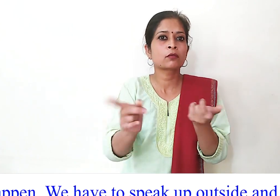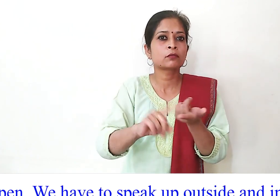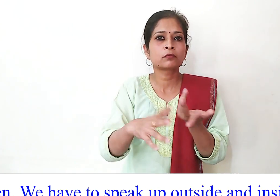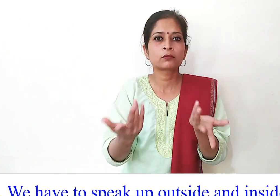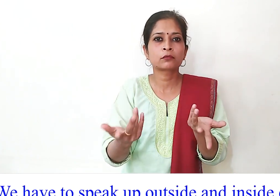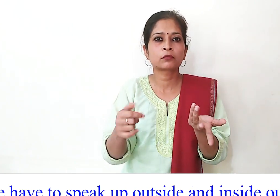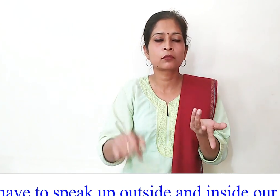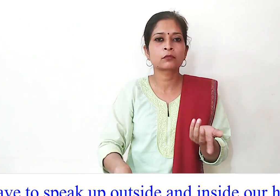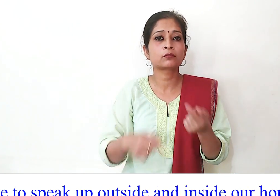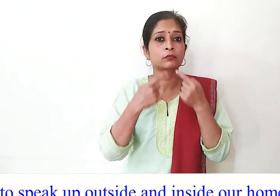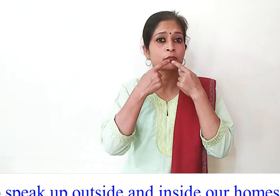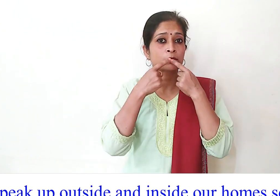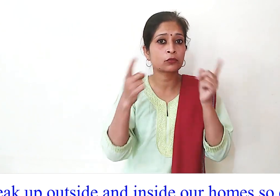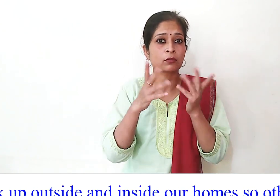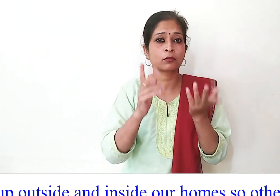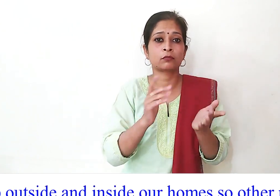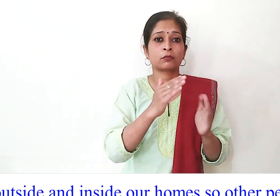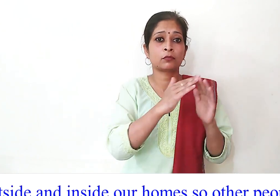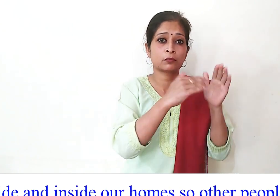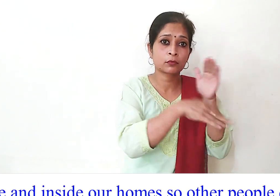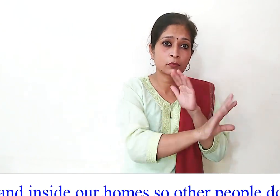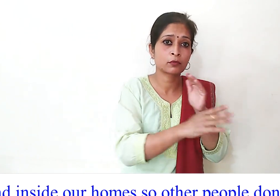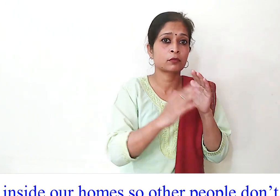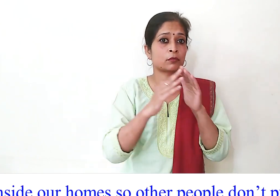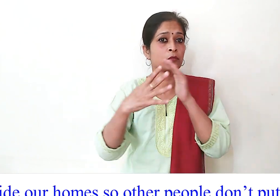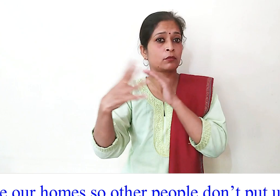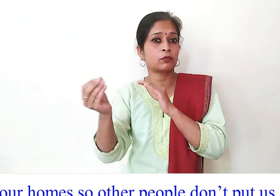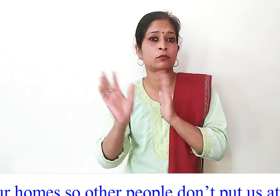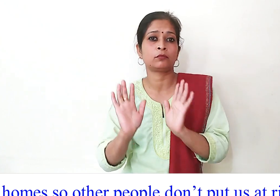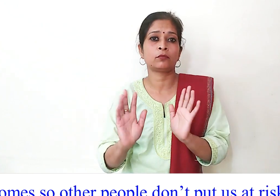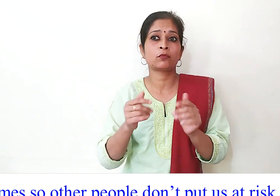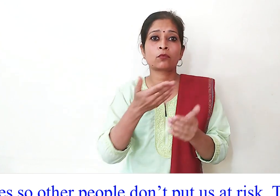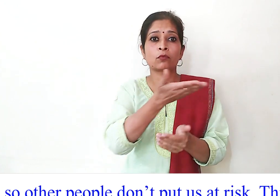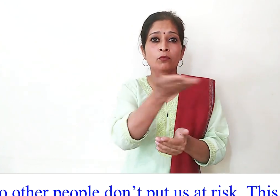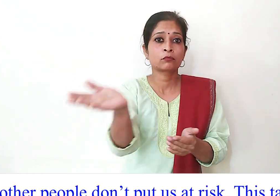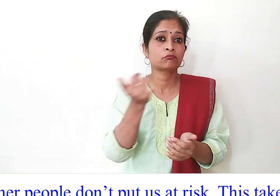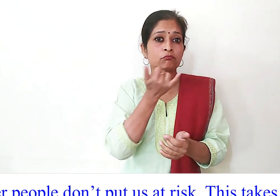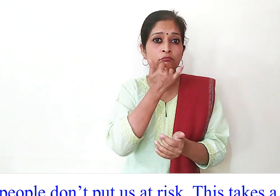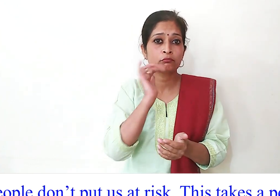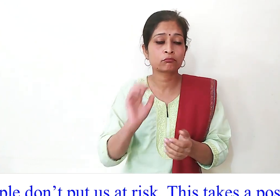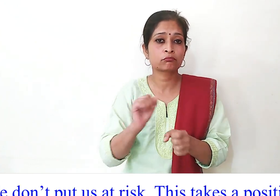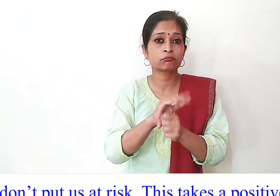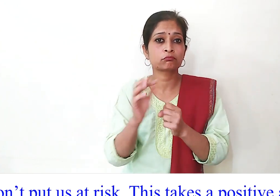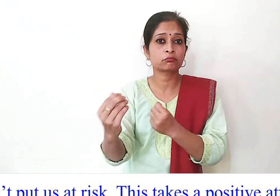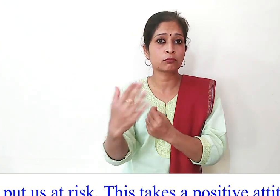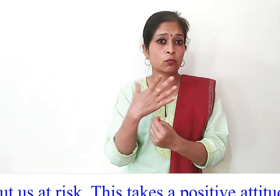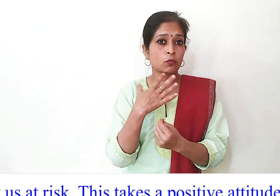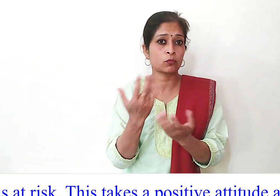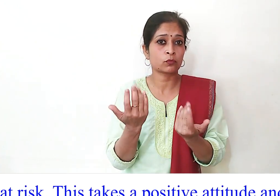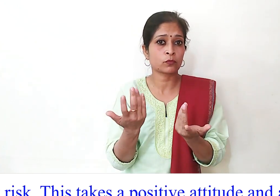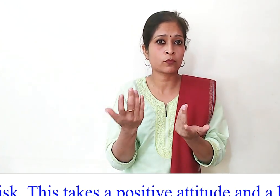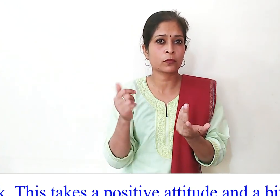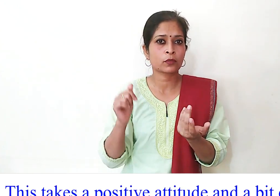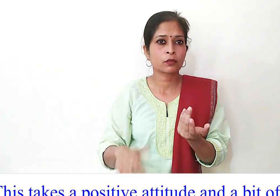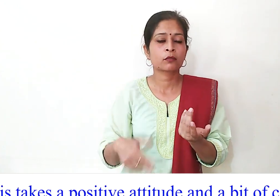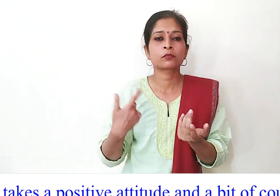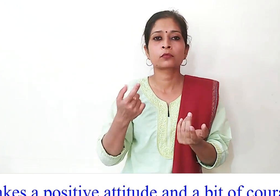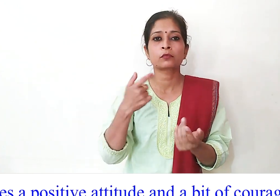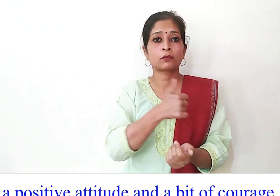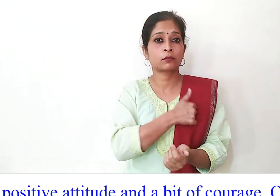up outside and inside our homes so other people don't put us at risk. This takes a positive attitude and a